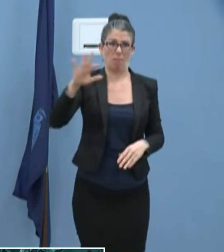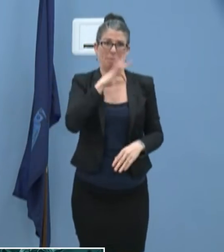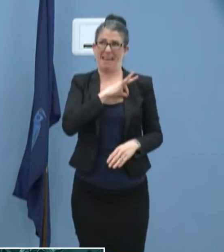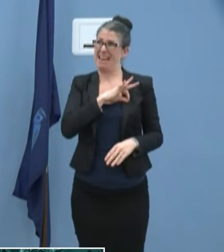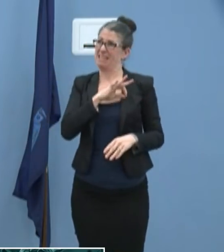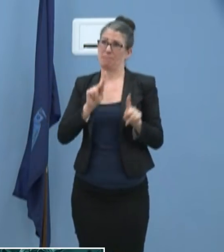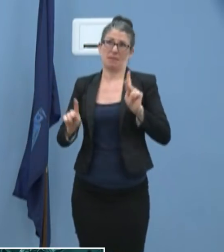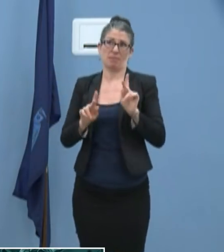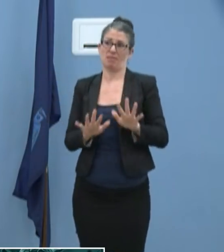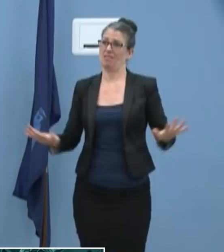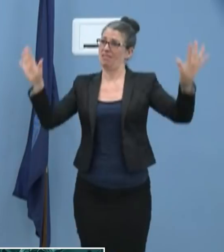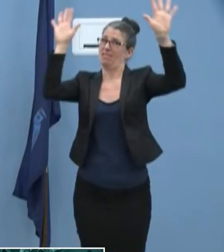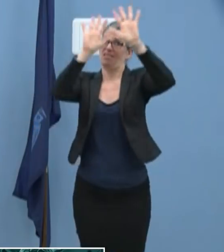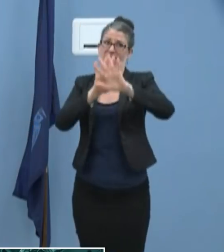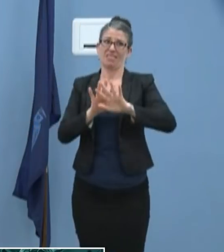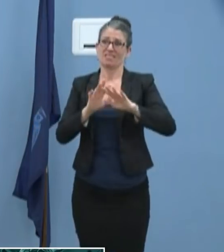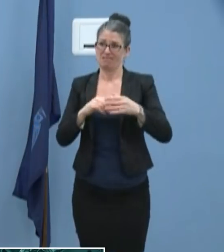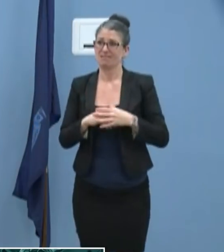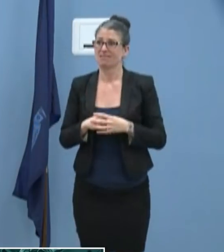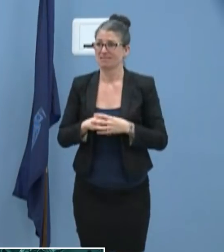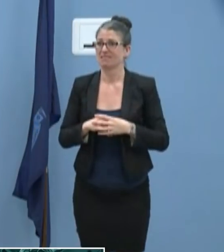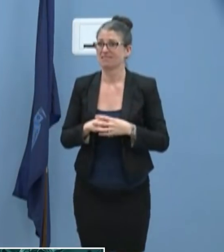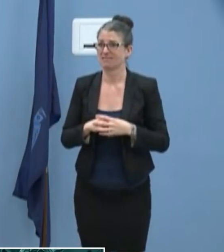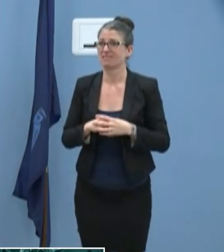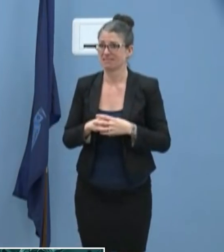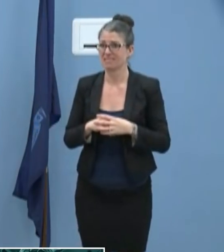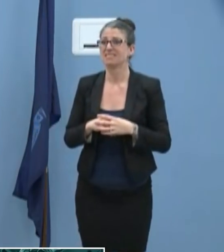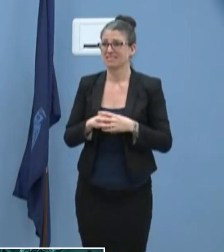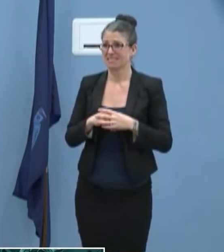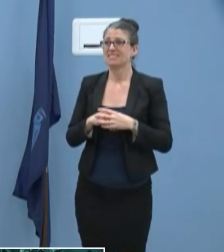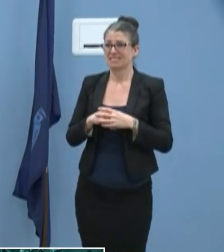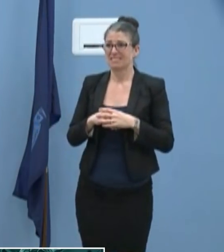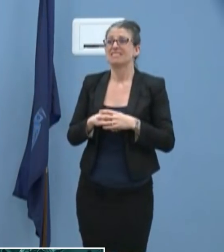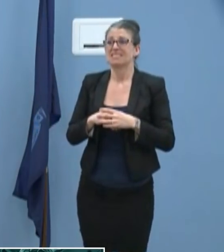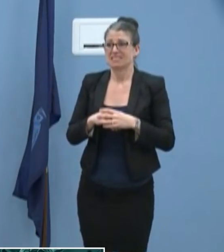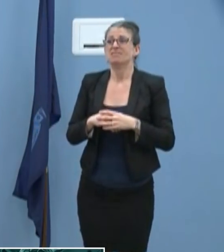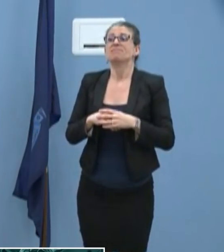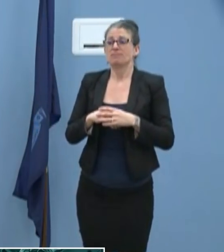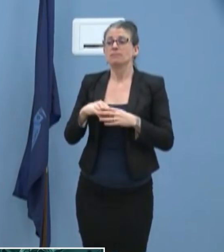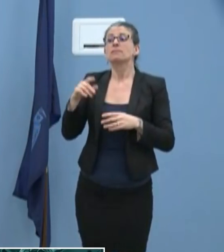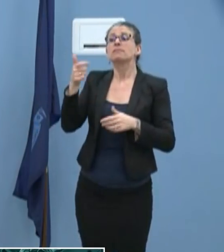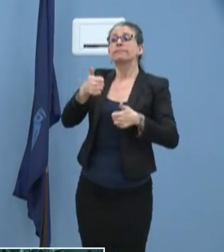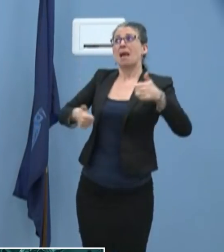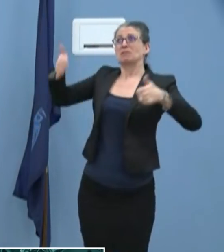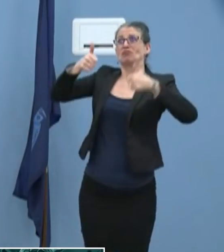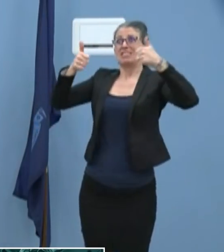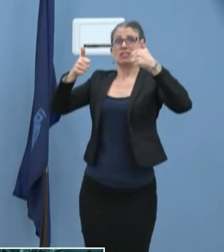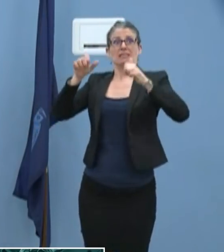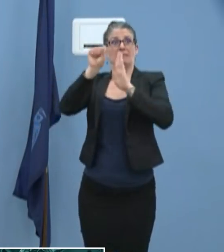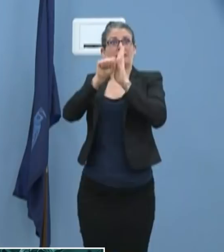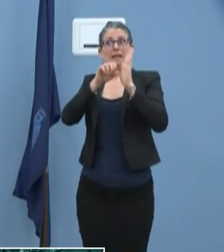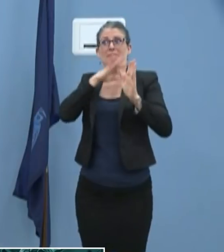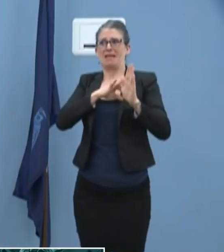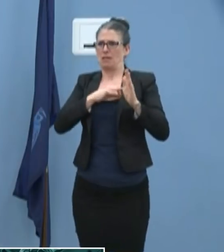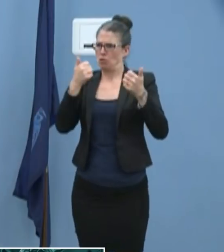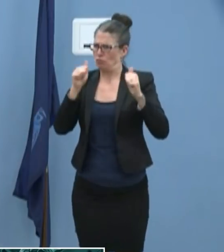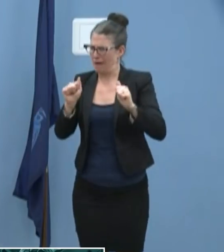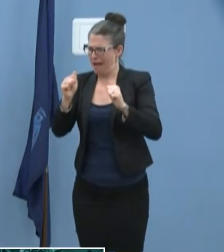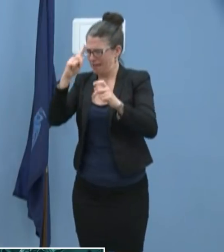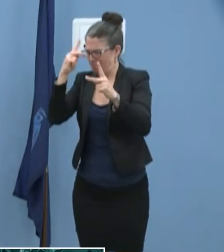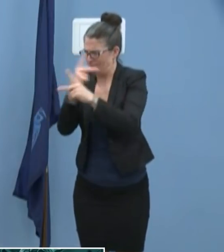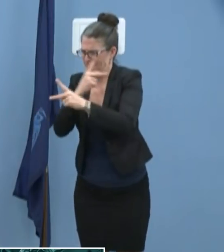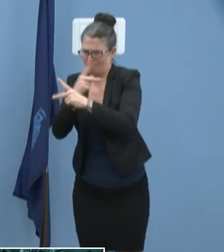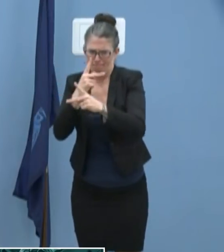My administration is also committed to working with affected businesses and people whose employment is affected by COVID-19.